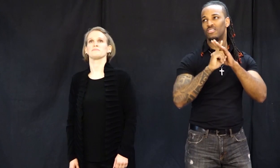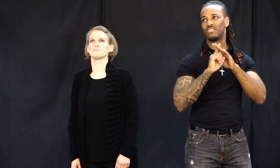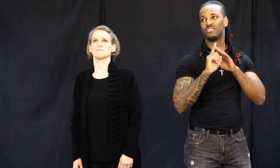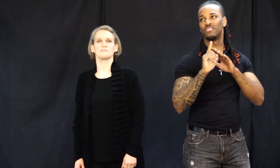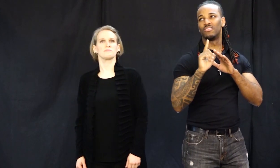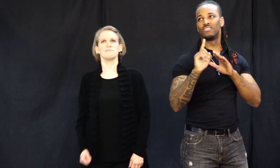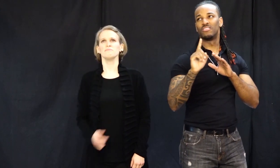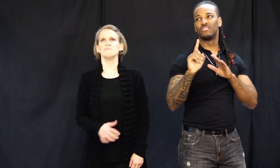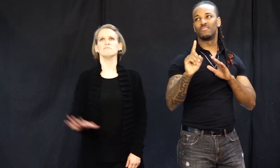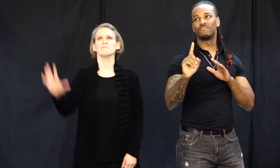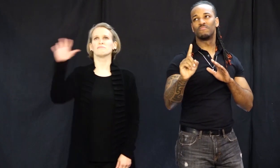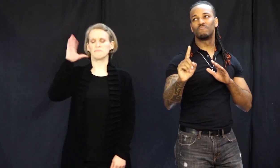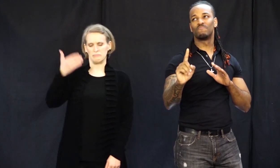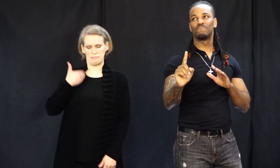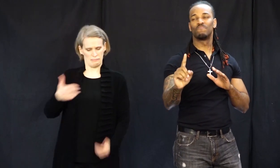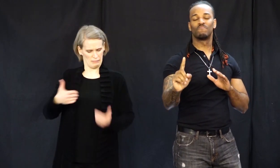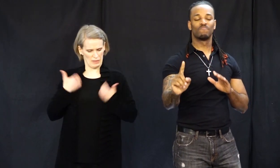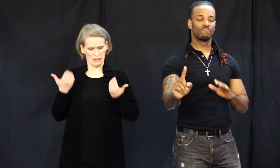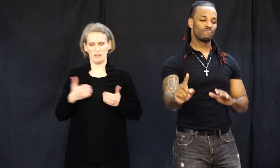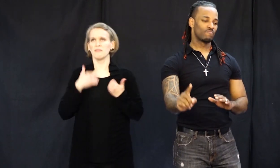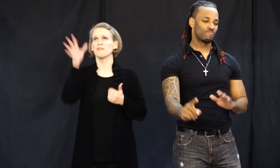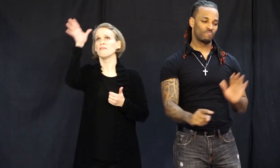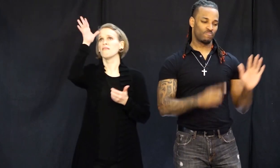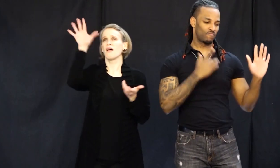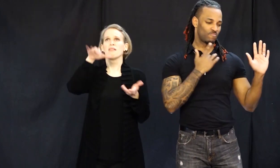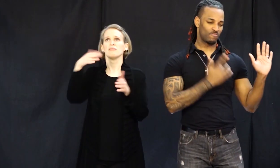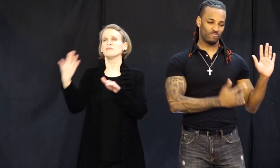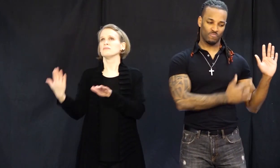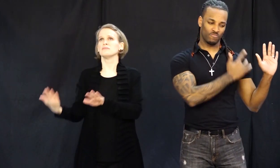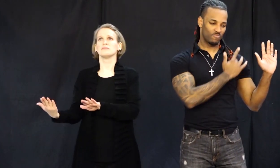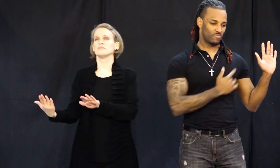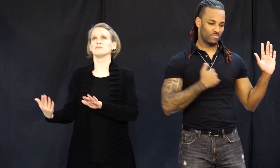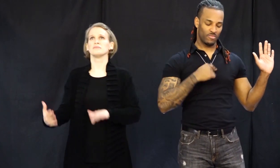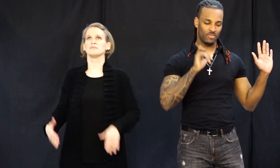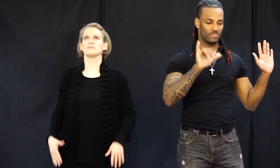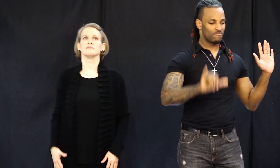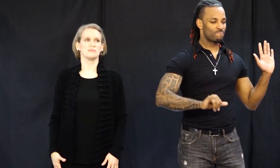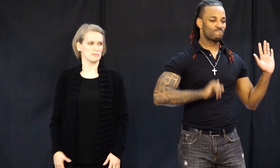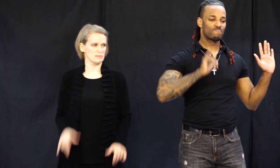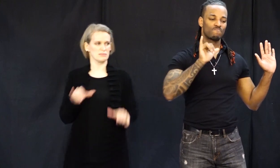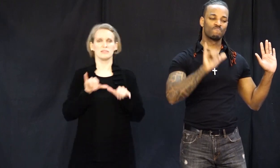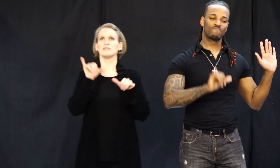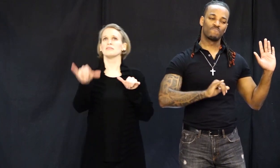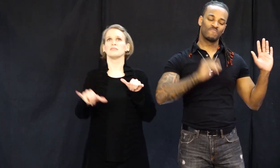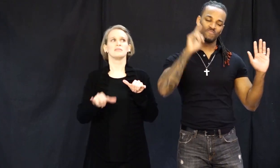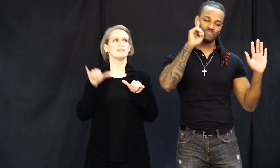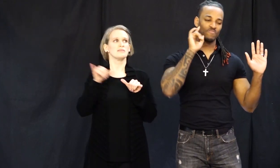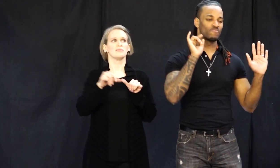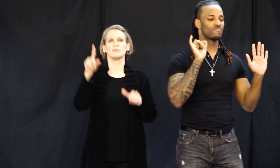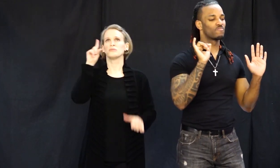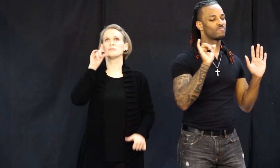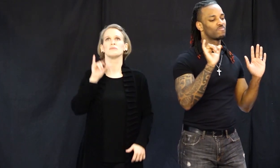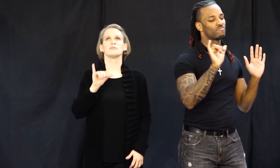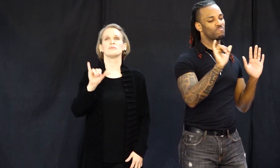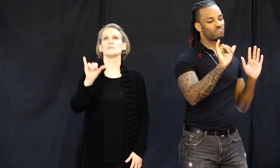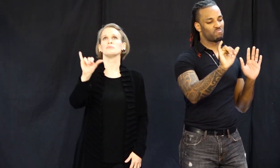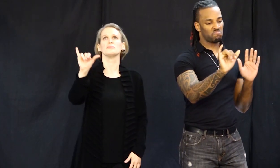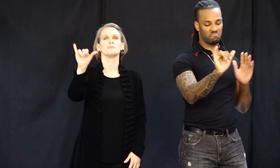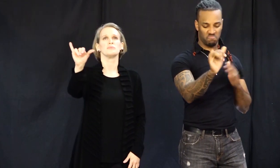wasn't around. My father wasn't around. I swear that I'll be around for you. I'll